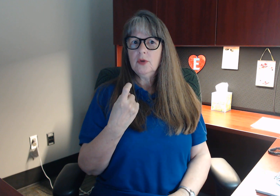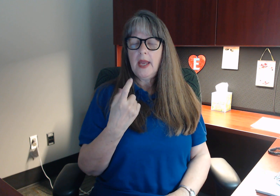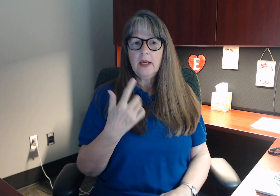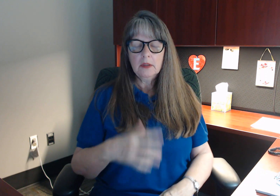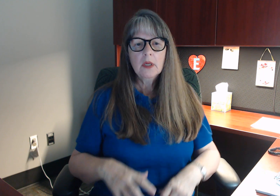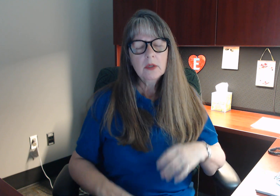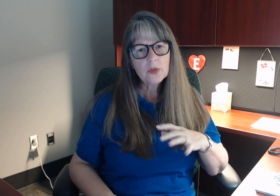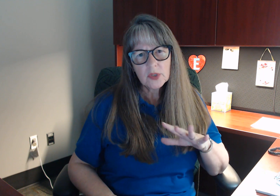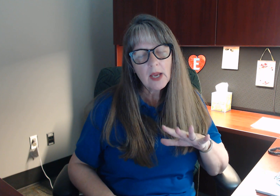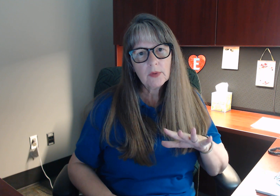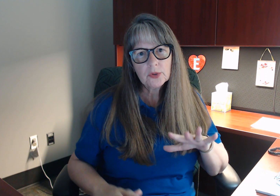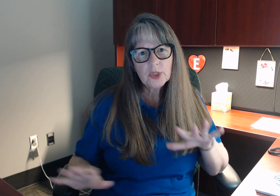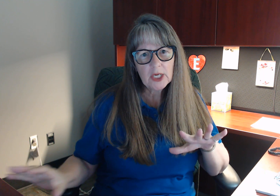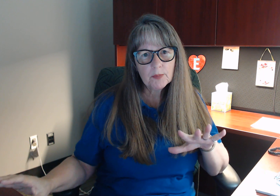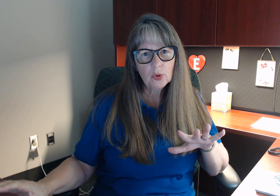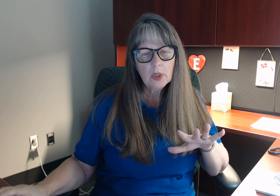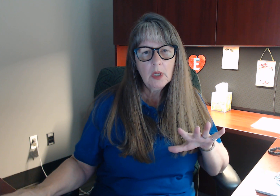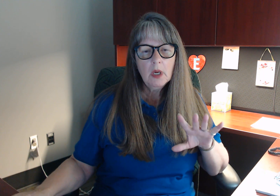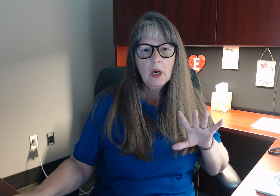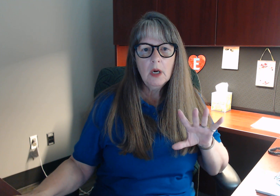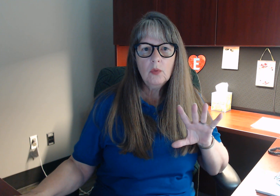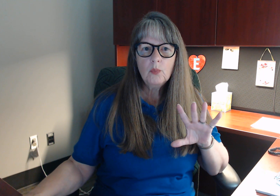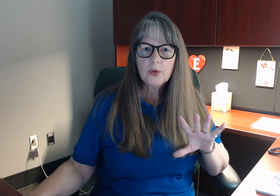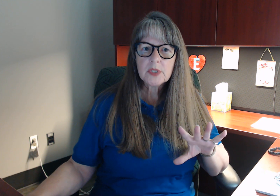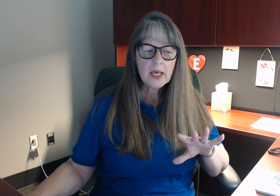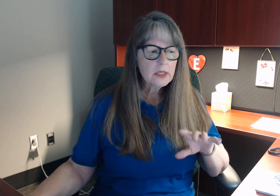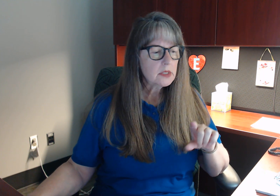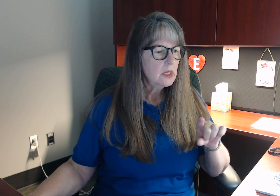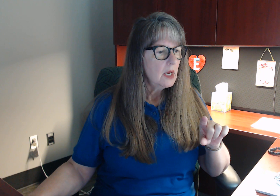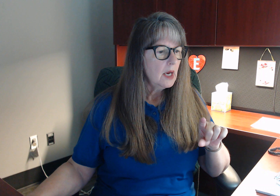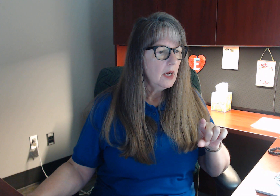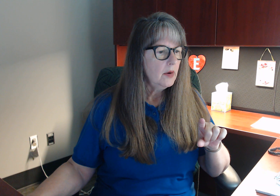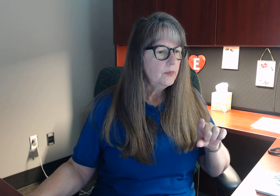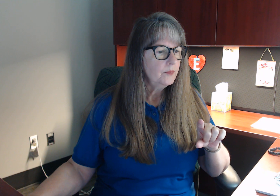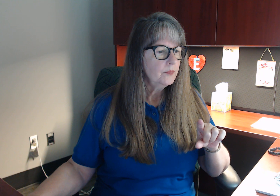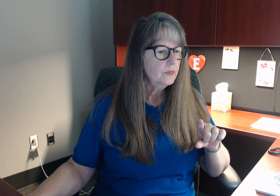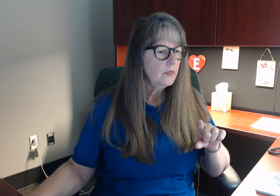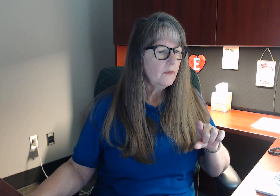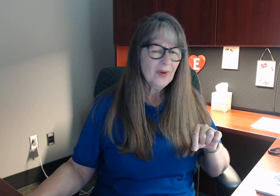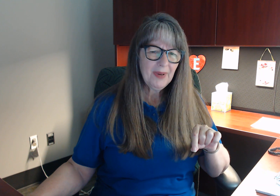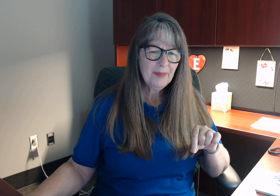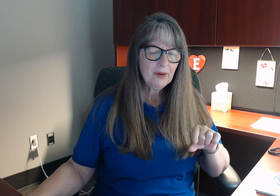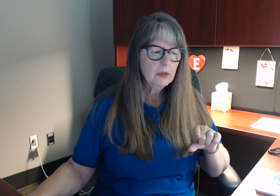that. So you see how they're interchangeable with those signs. Fear of peanut butter?